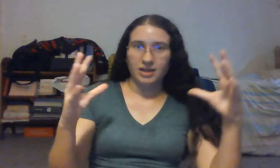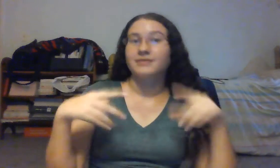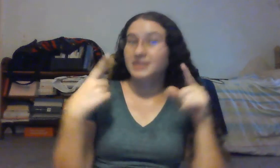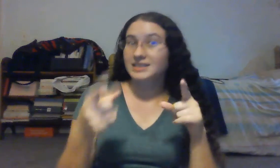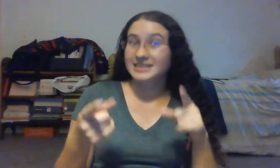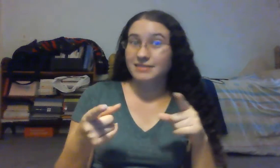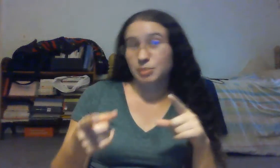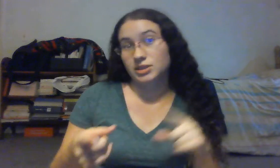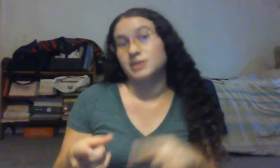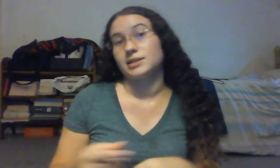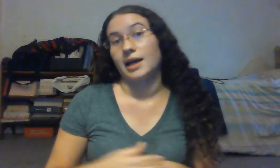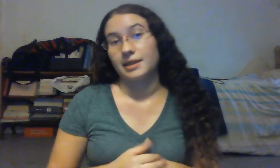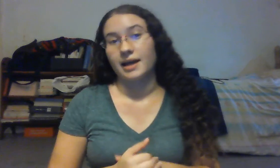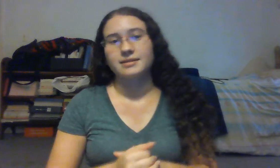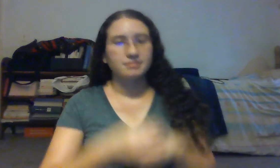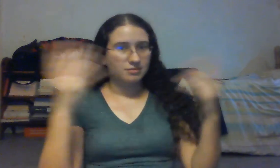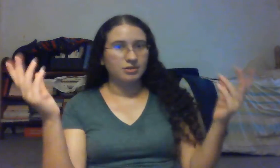I've seen a deaf person sign that. So,